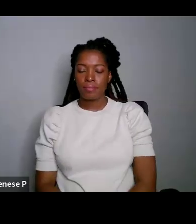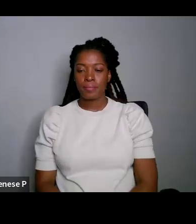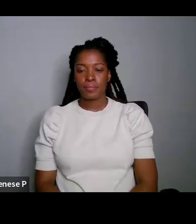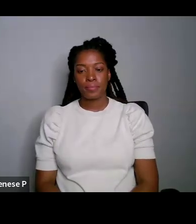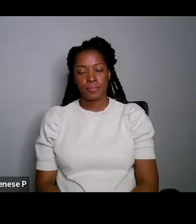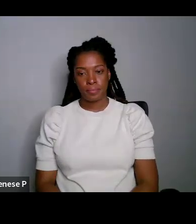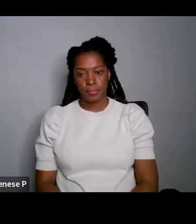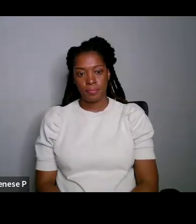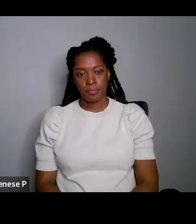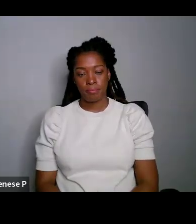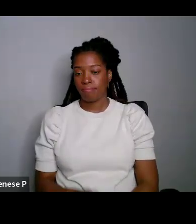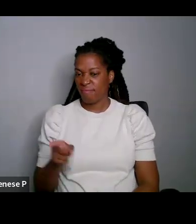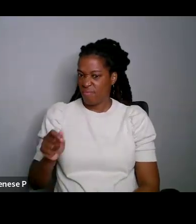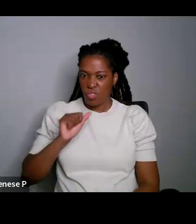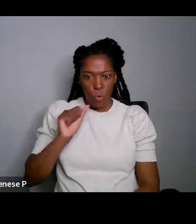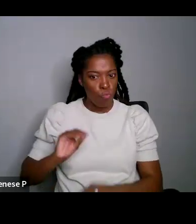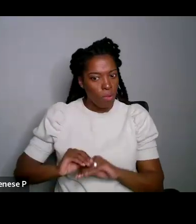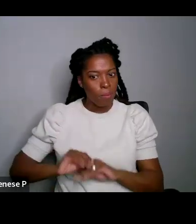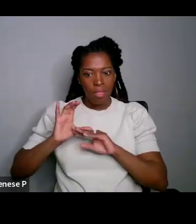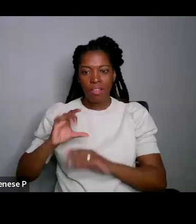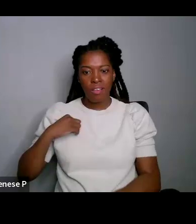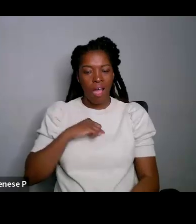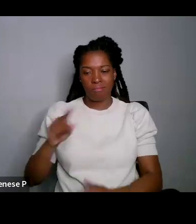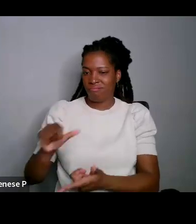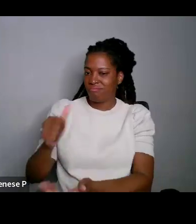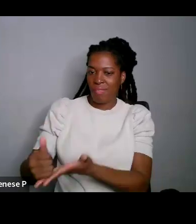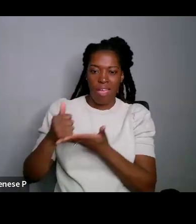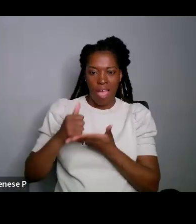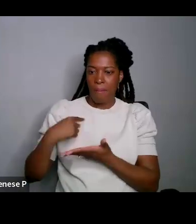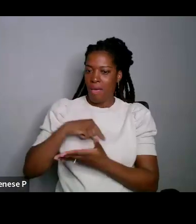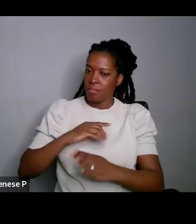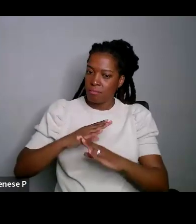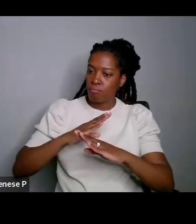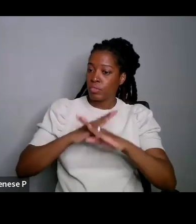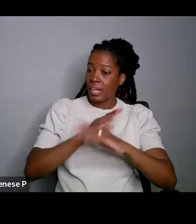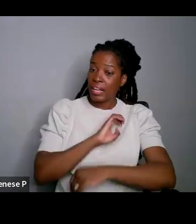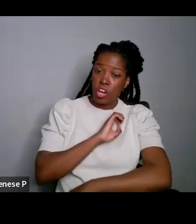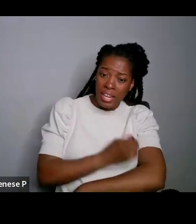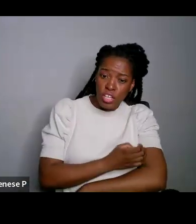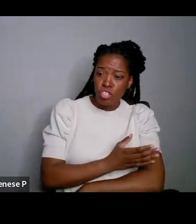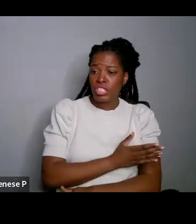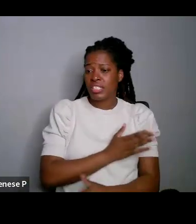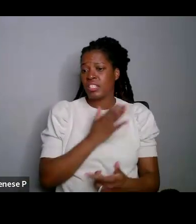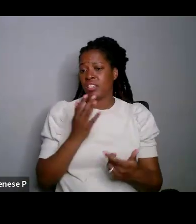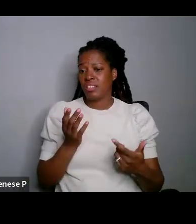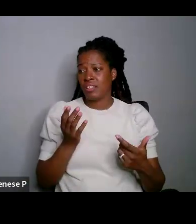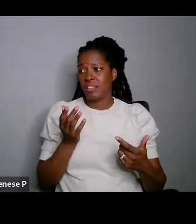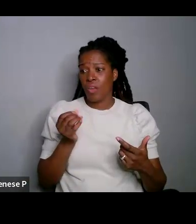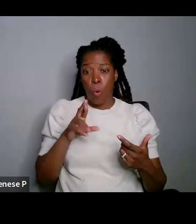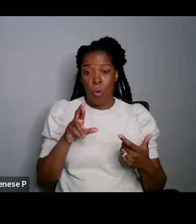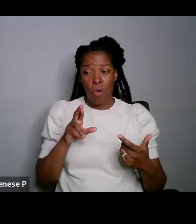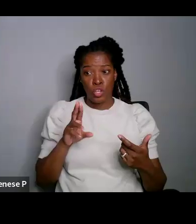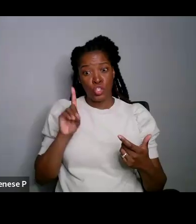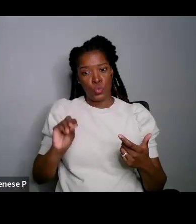And if they don't replenish us, they will not help us protect our energy, and we will not be able to do our best